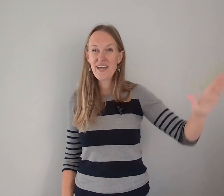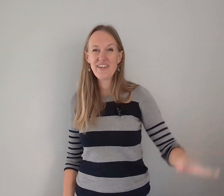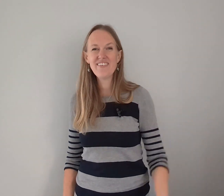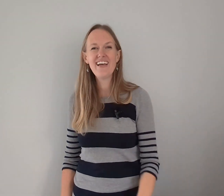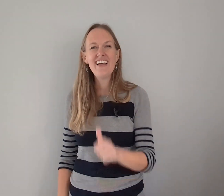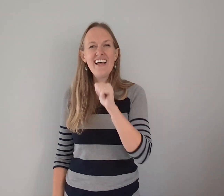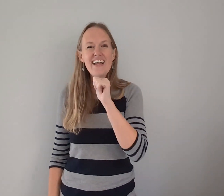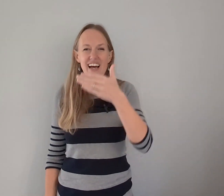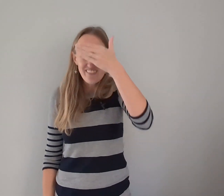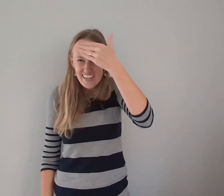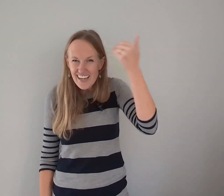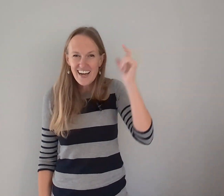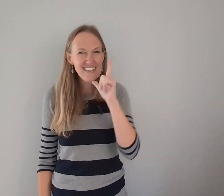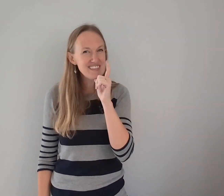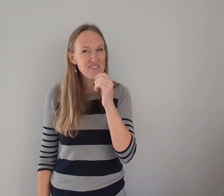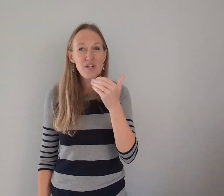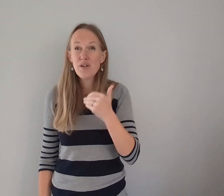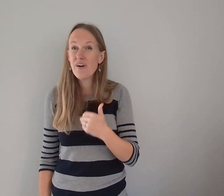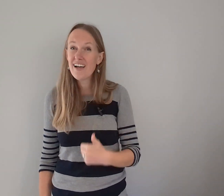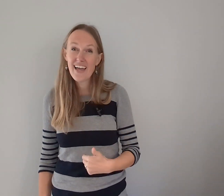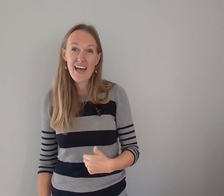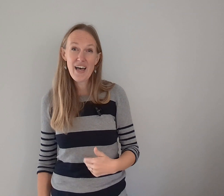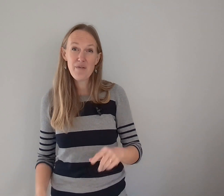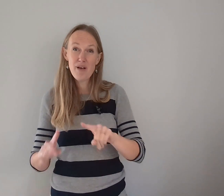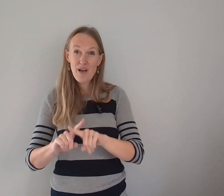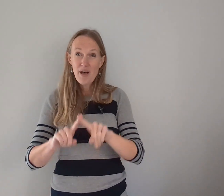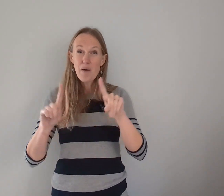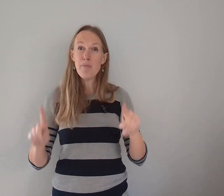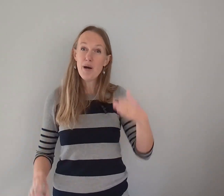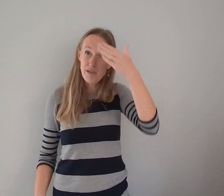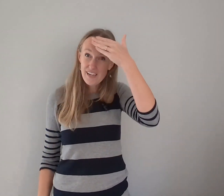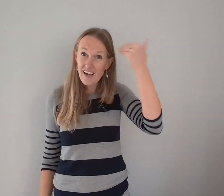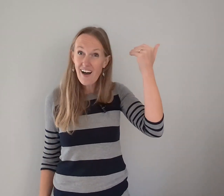time. Not because of who I am,